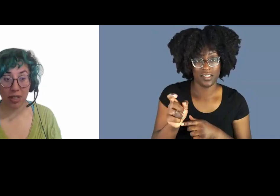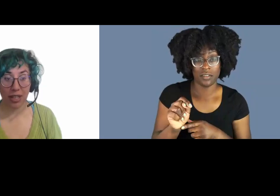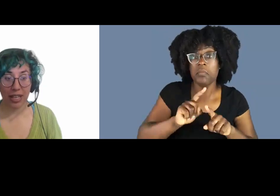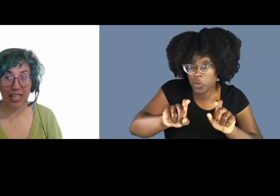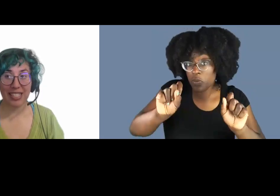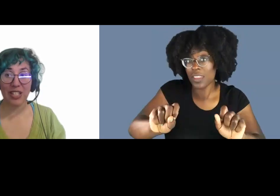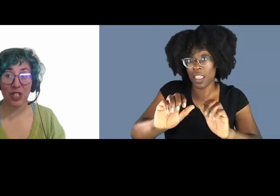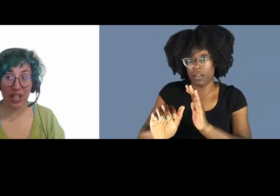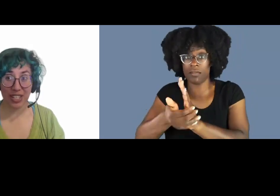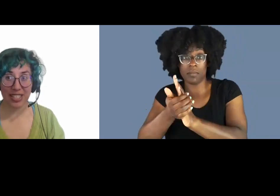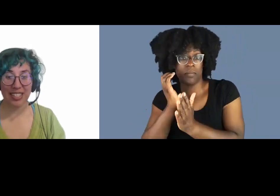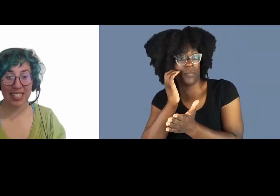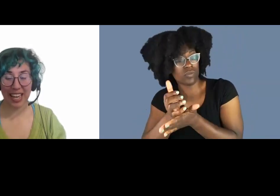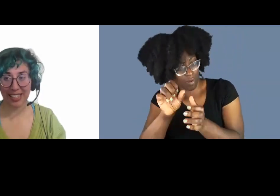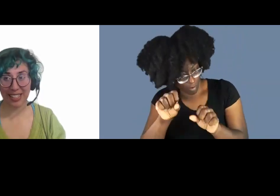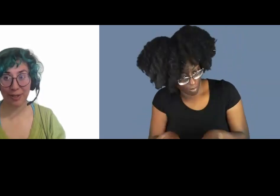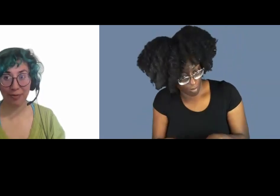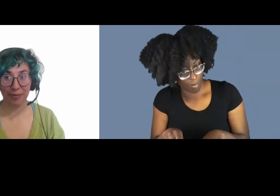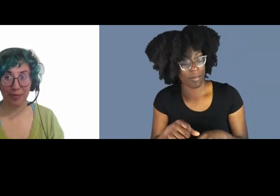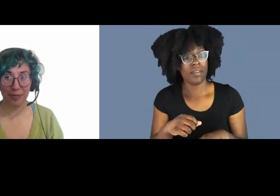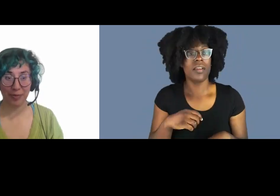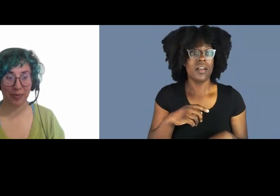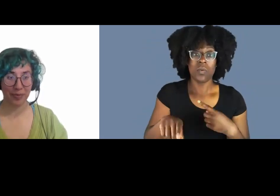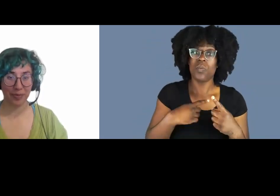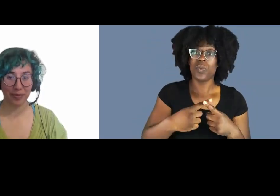attachments. It is just the text.